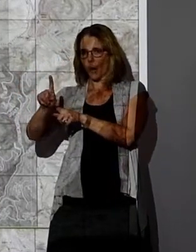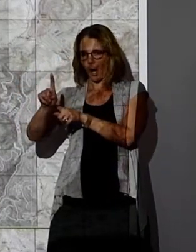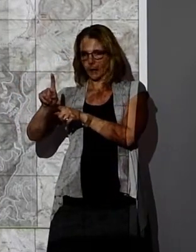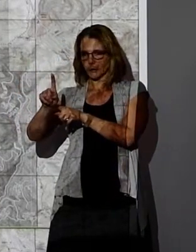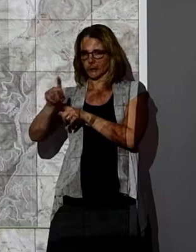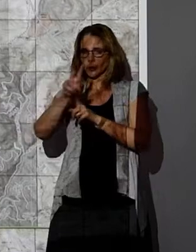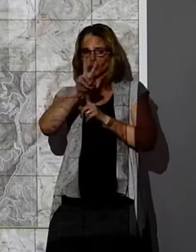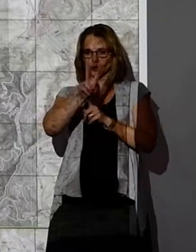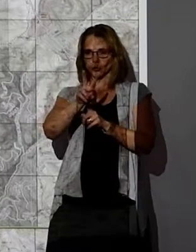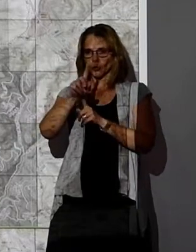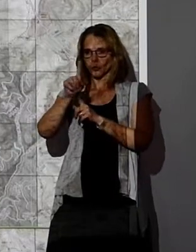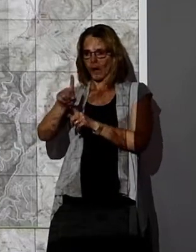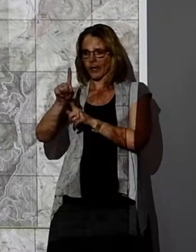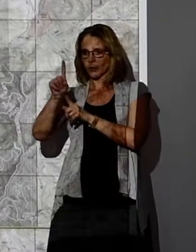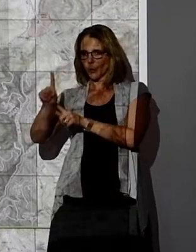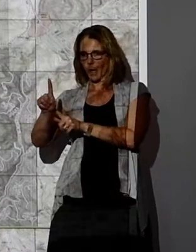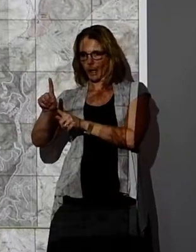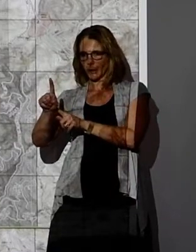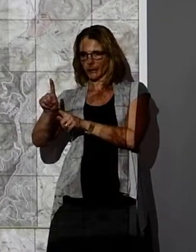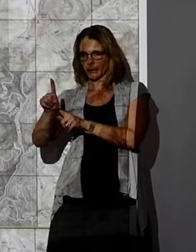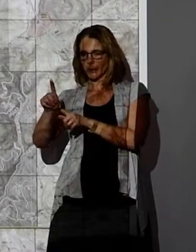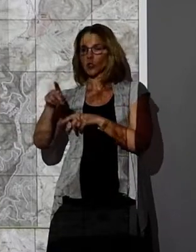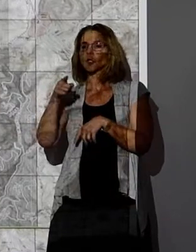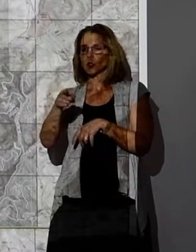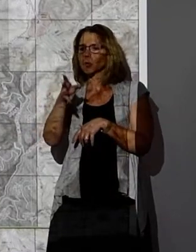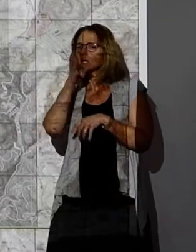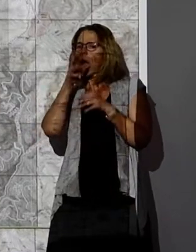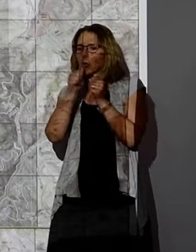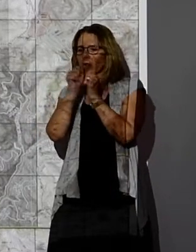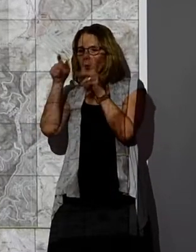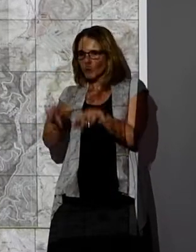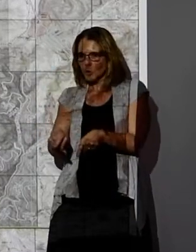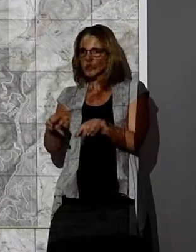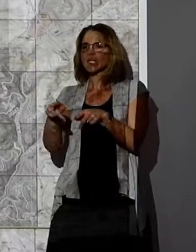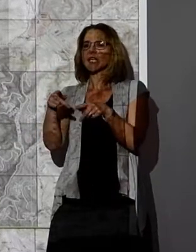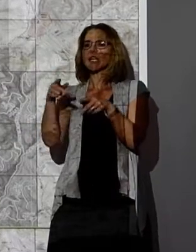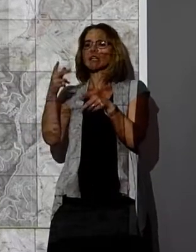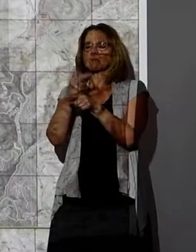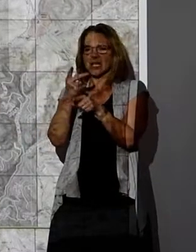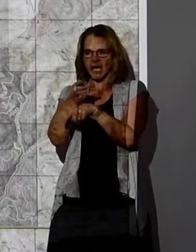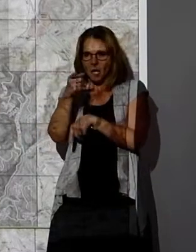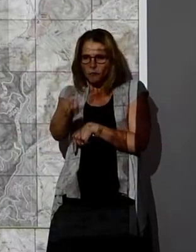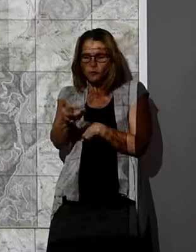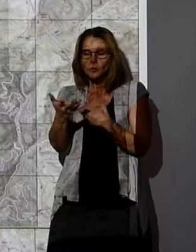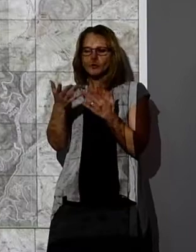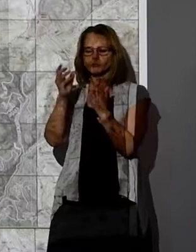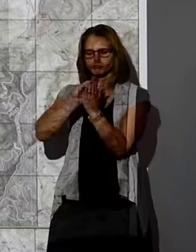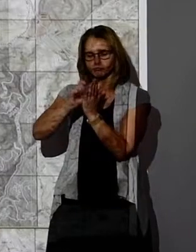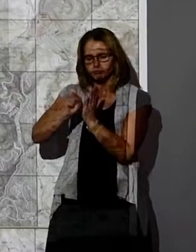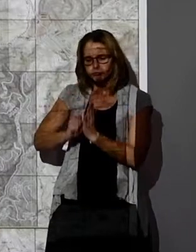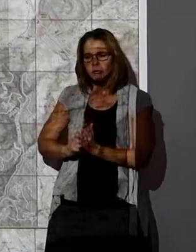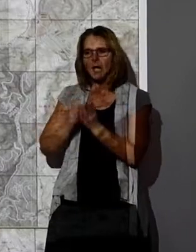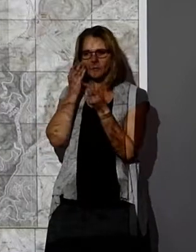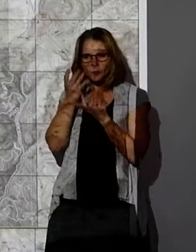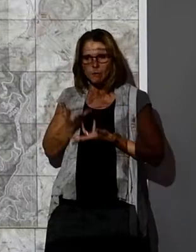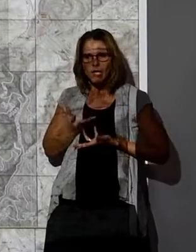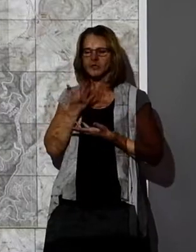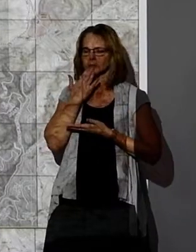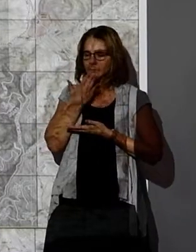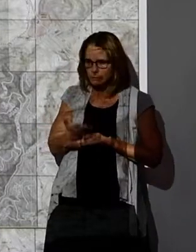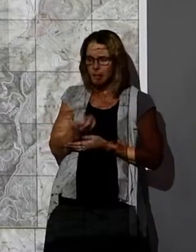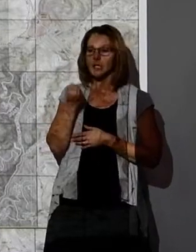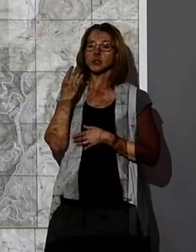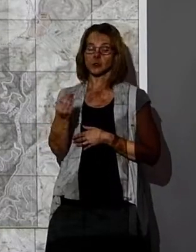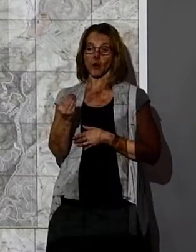get answers to the questions. You're going to talk to a human being. We're going to get you taken care of. So we get through today,